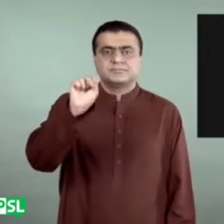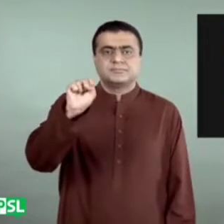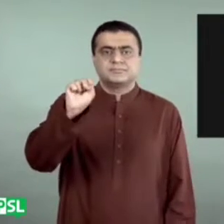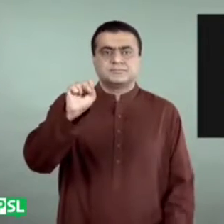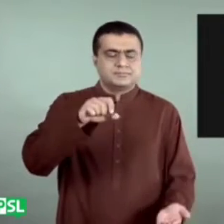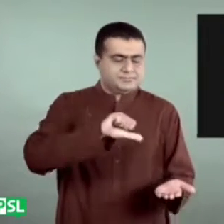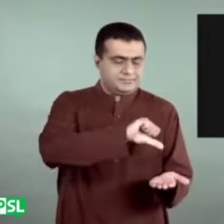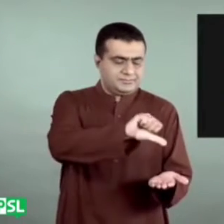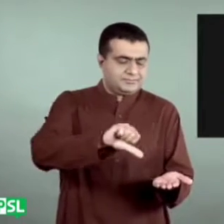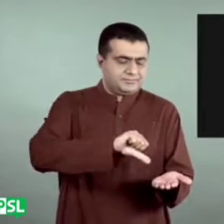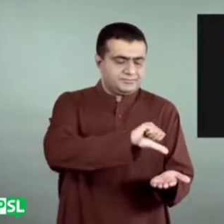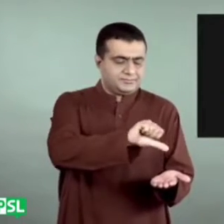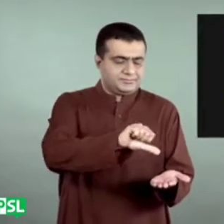Barbecue sauce.